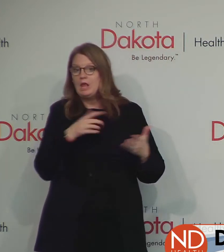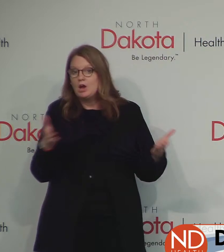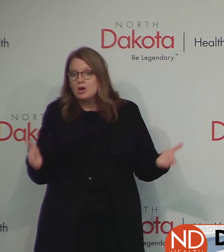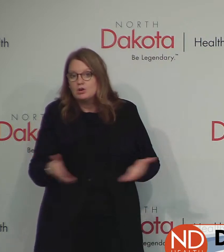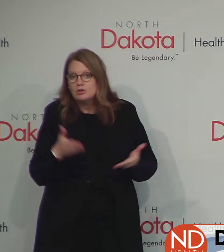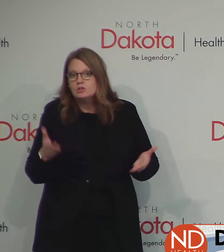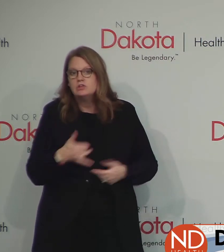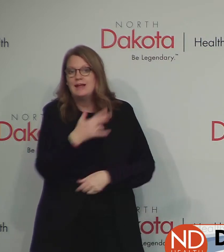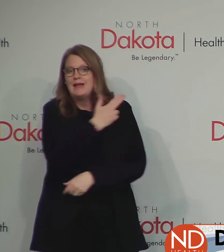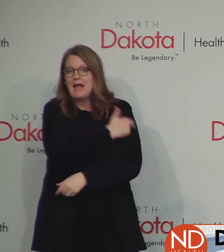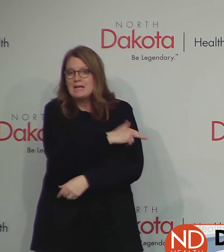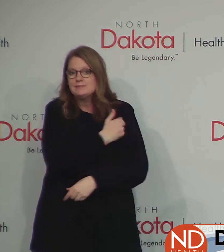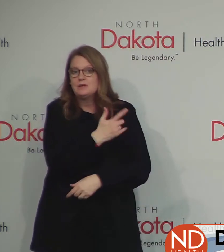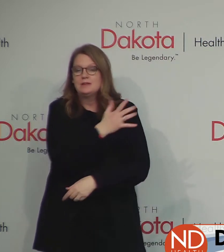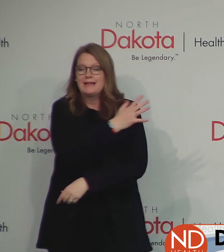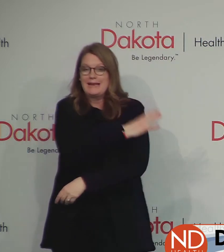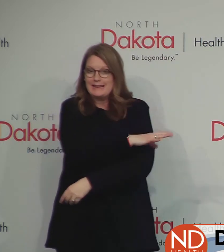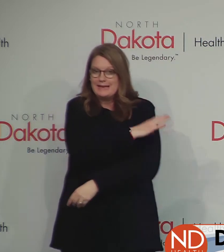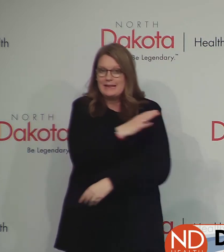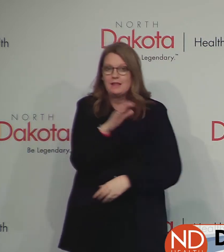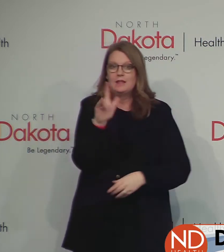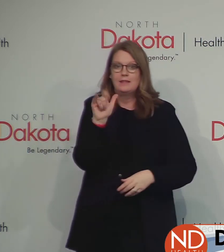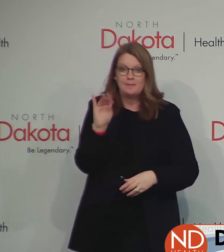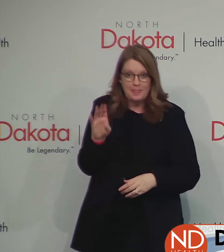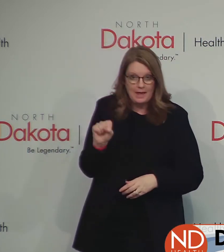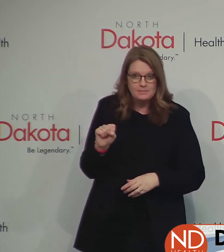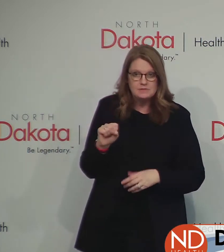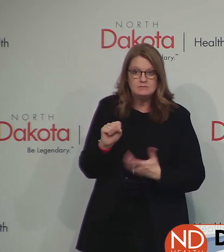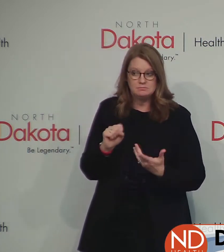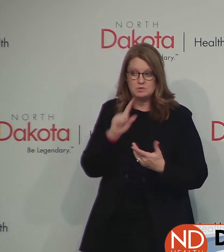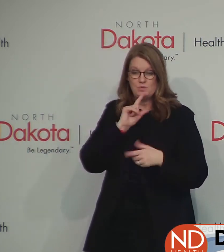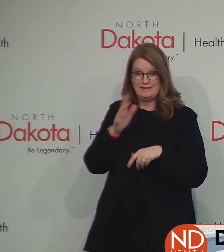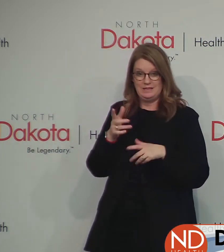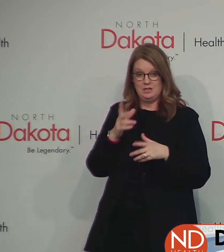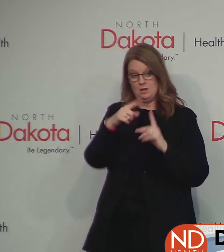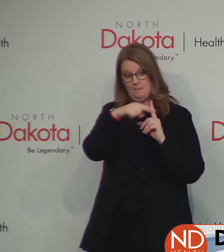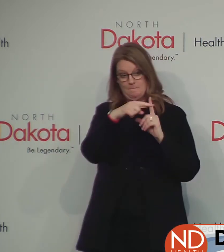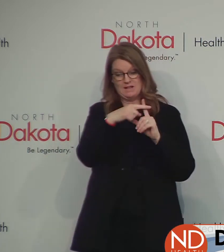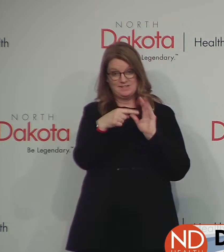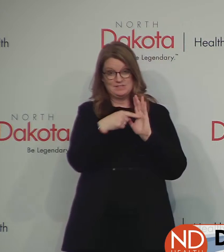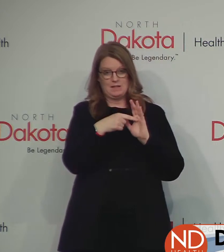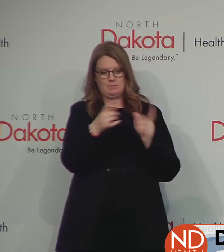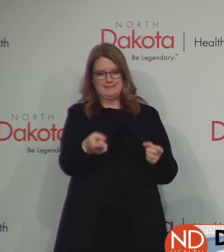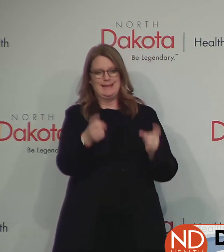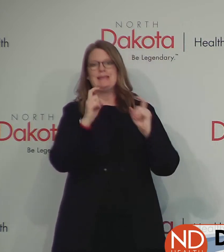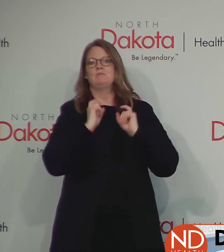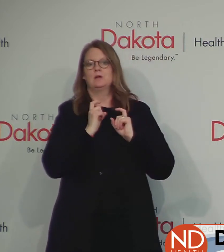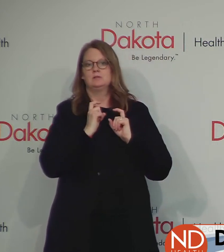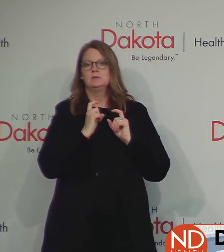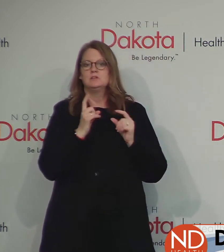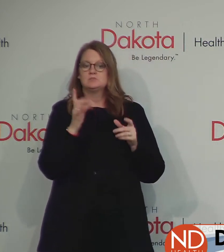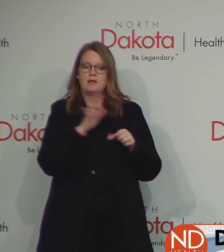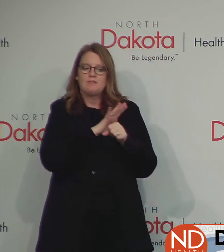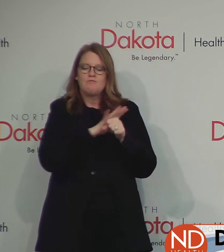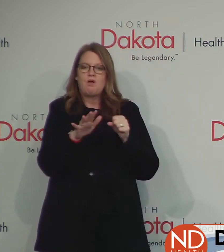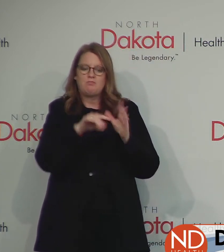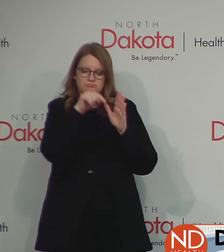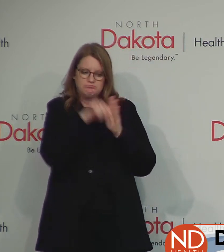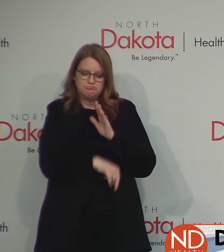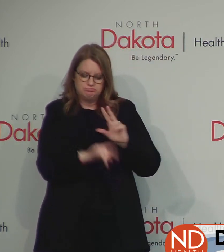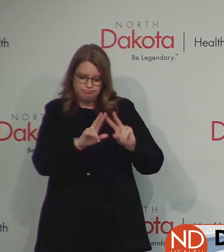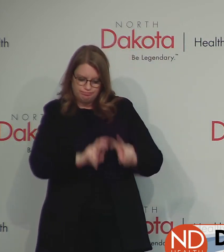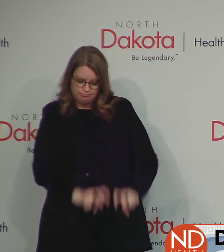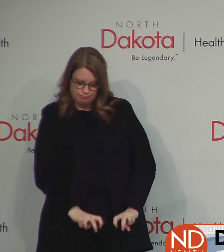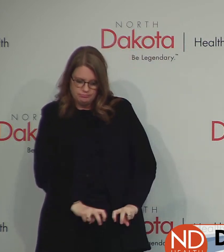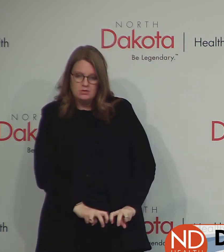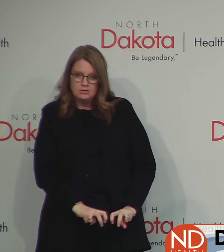clinical laboratories around the state to submit their positive samples to us for further analysis and potentially whole genome sequencing for